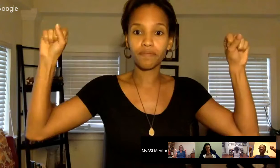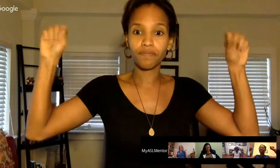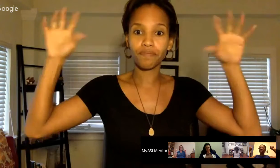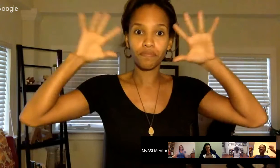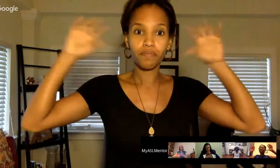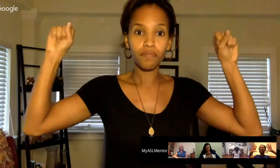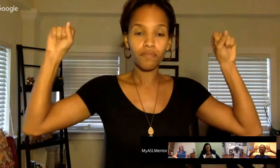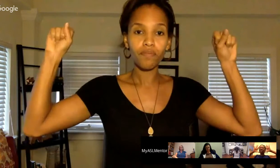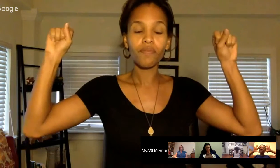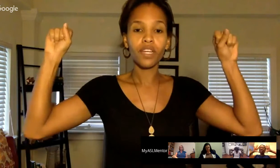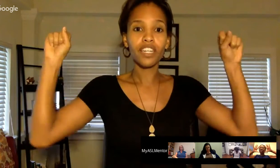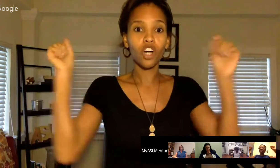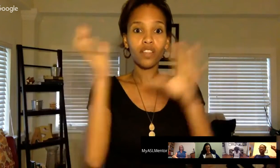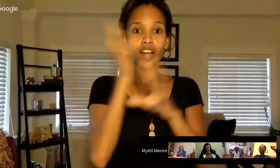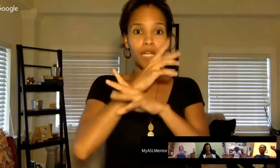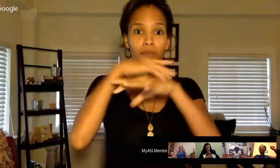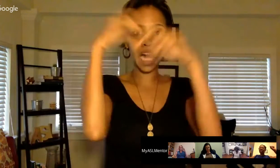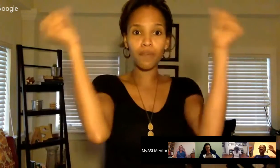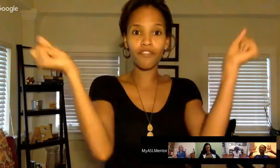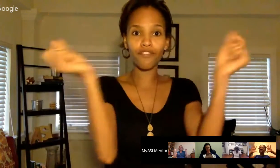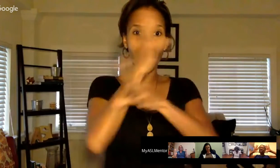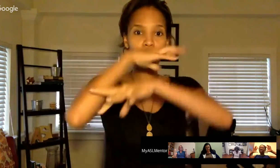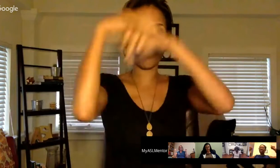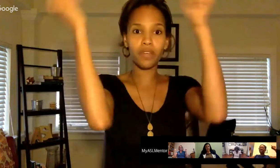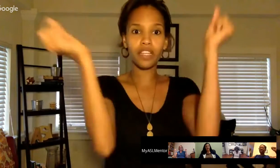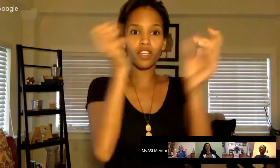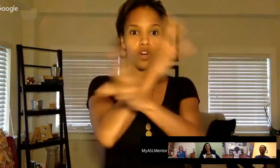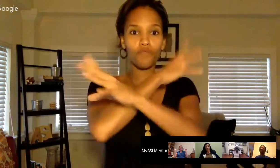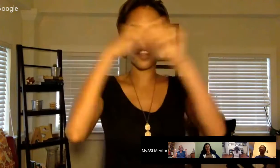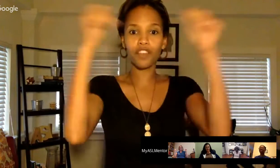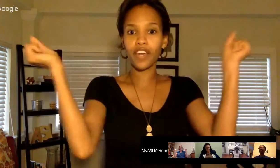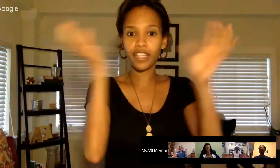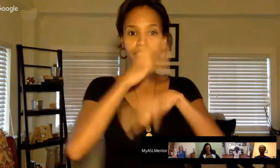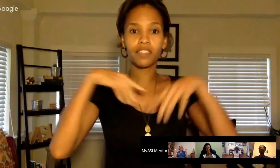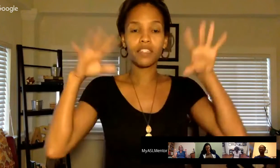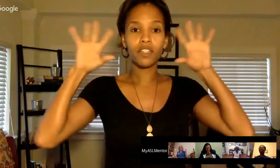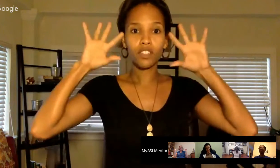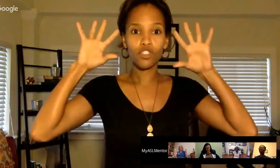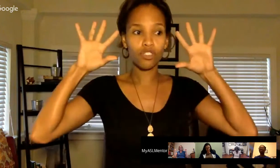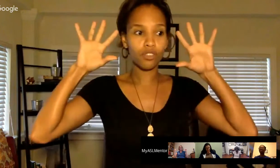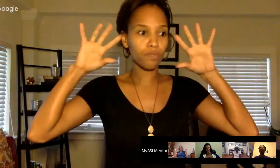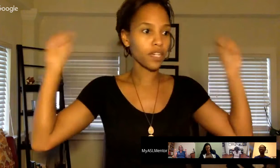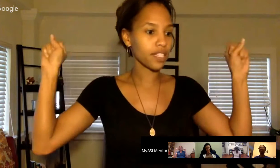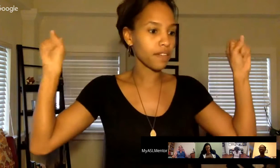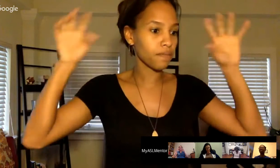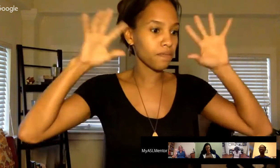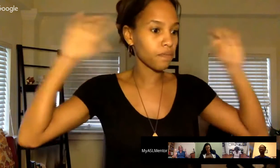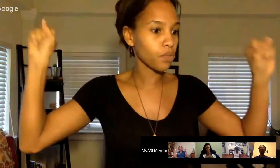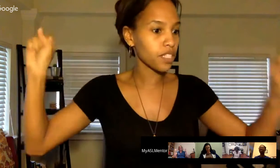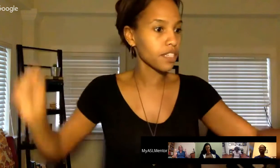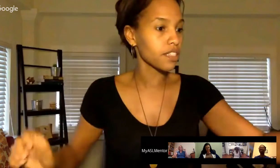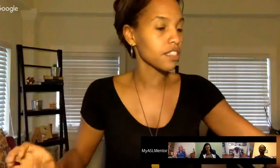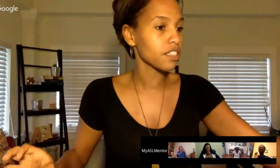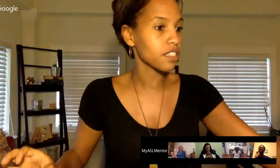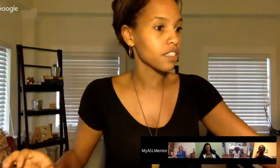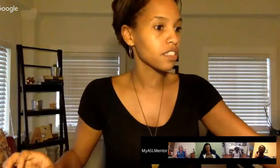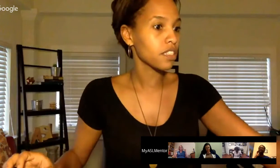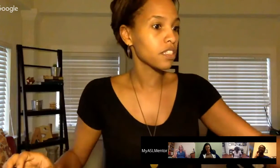President. I saw a lot of people coming out from in front of the face. It's just president.